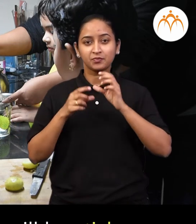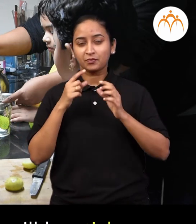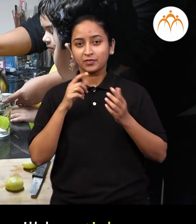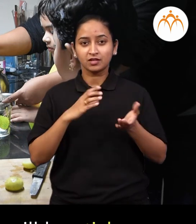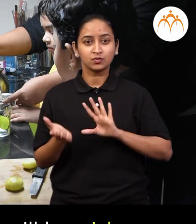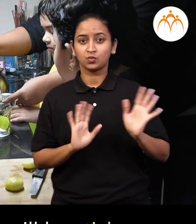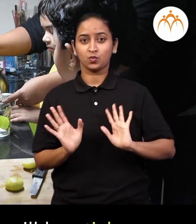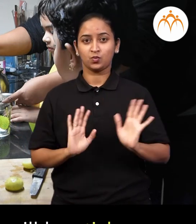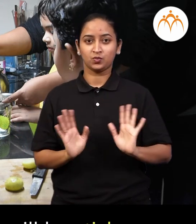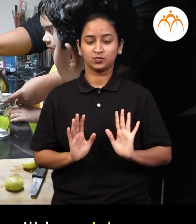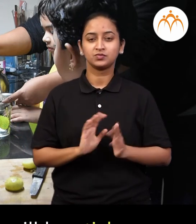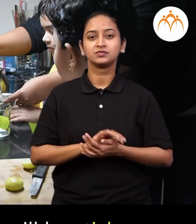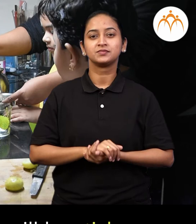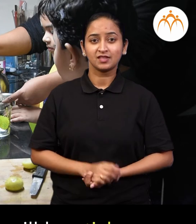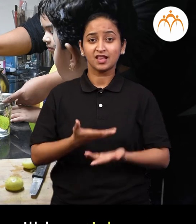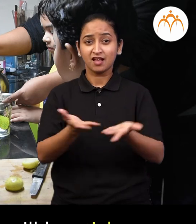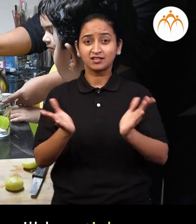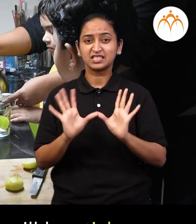everything will be sticky.